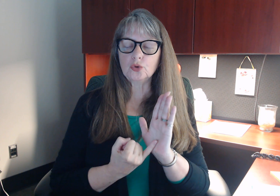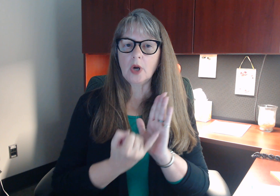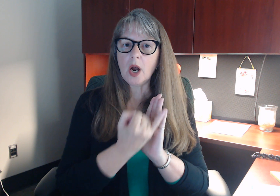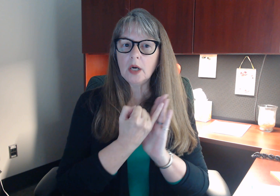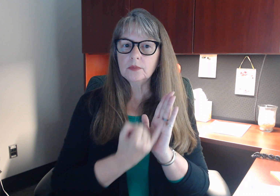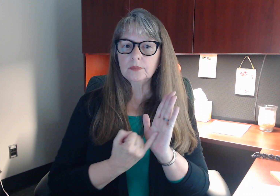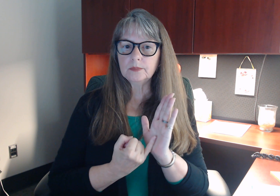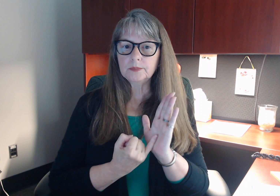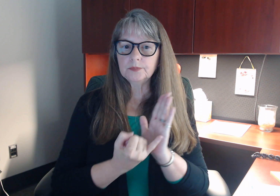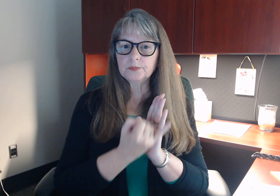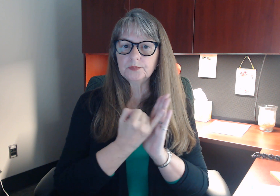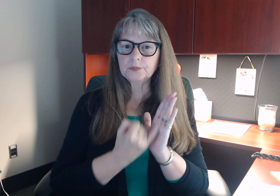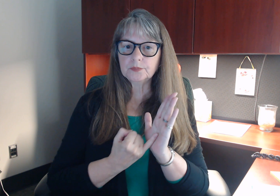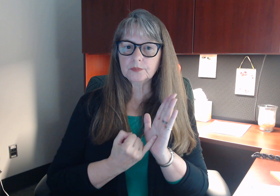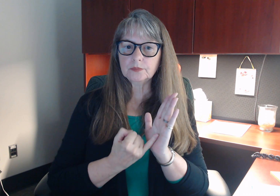draw.